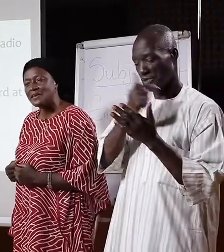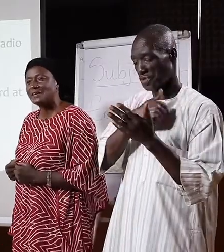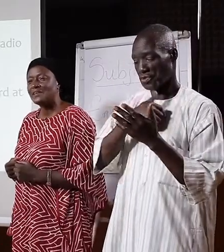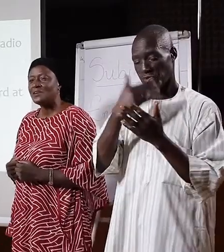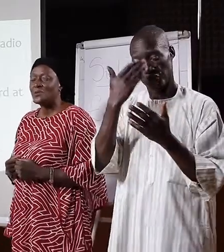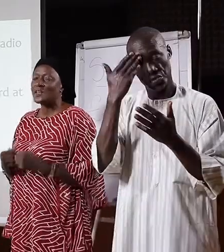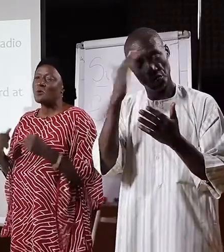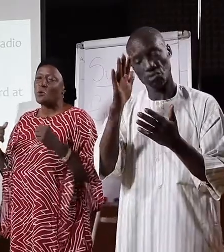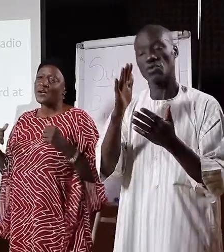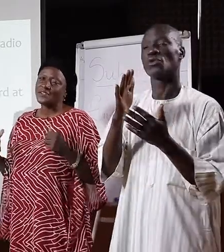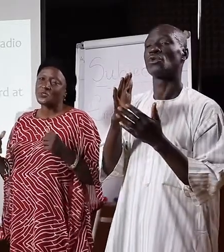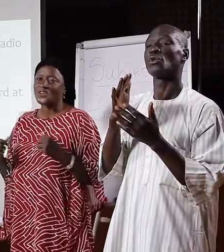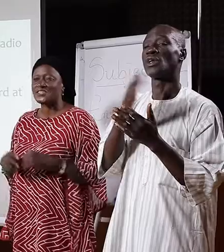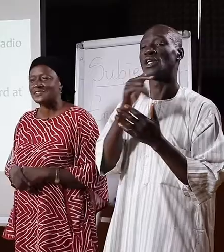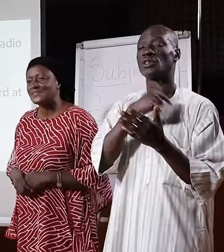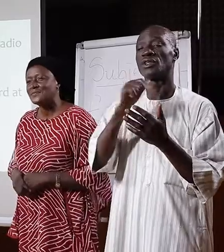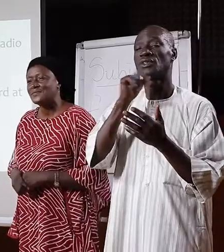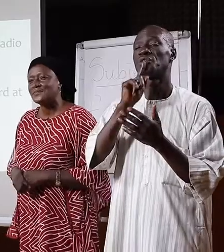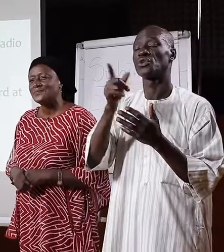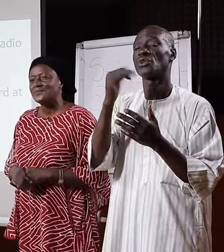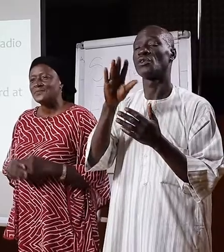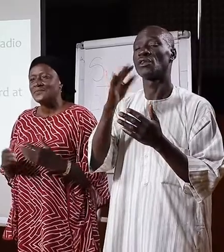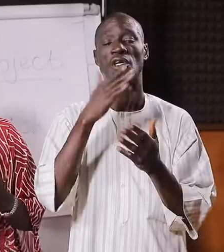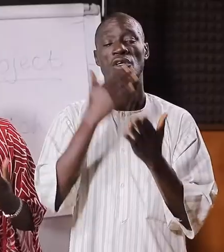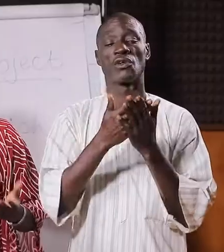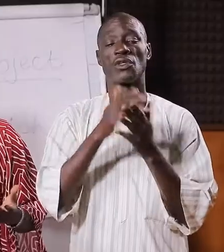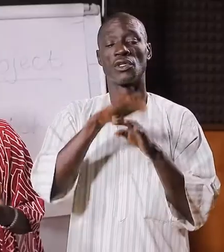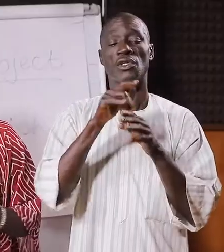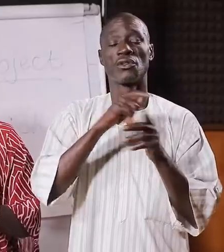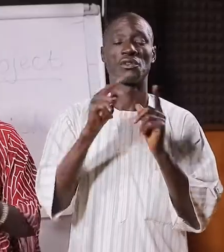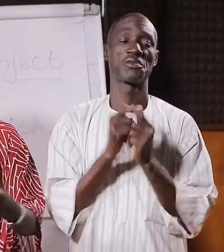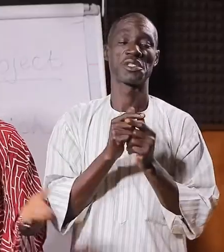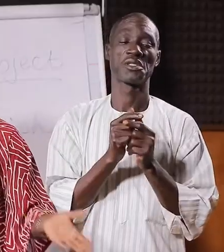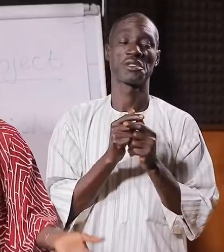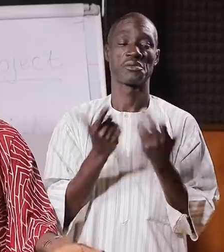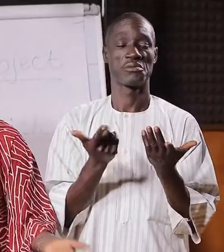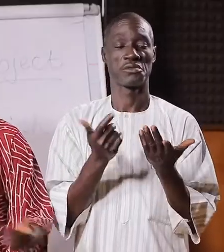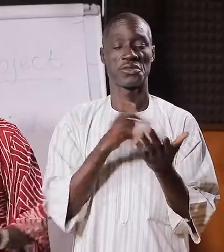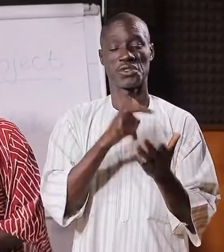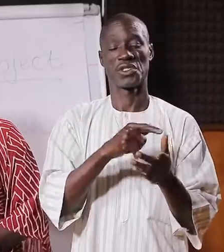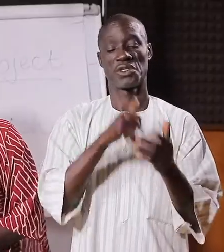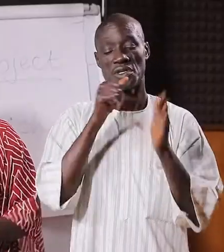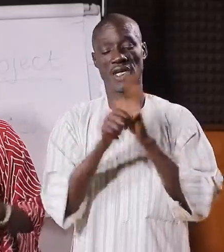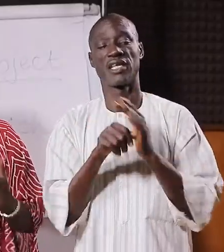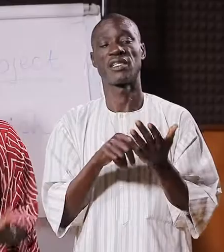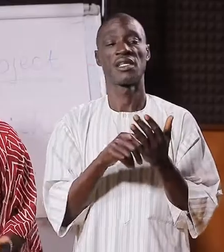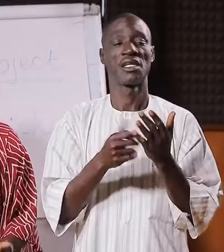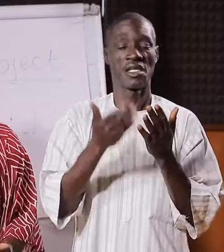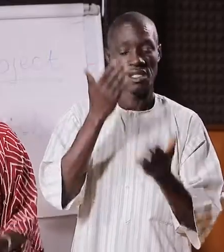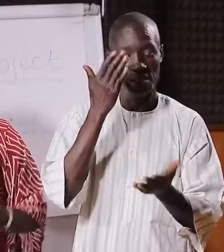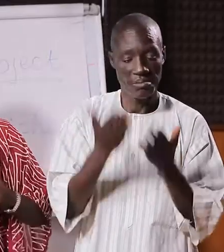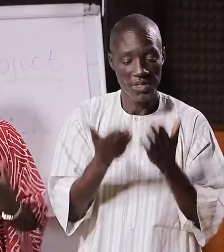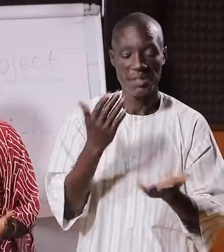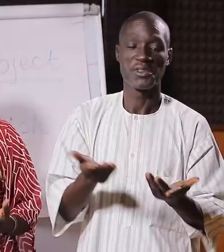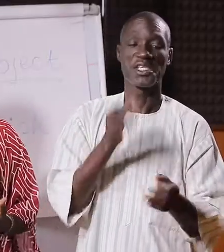we speak, we now go back into our shells. If you're Yoruba, your friends will be Yoruba. If you go